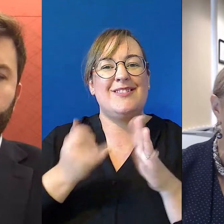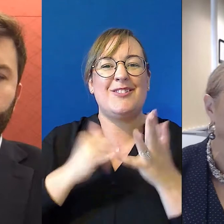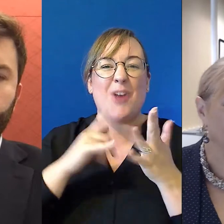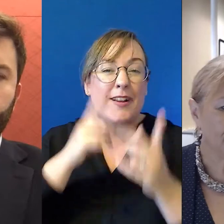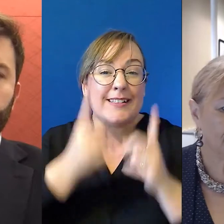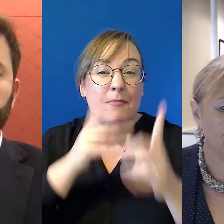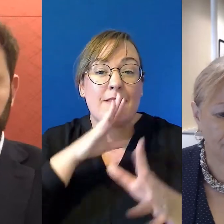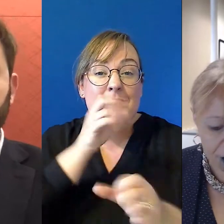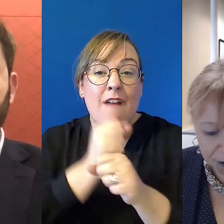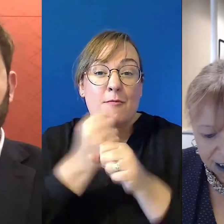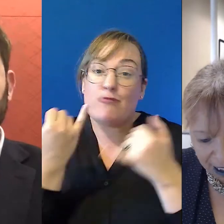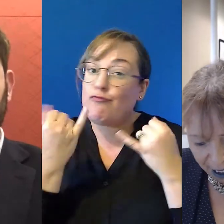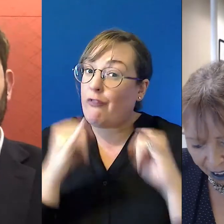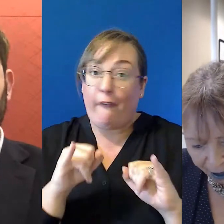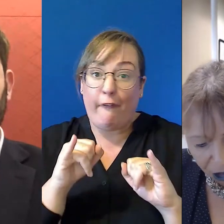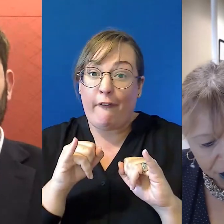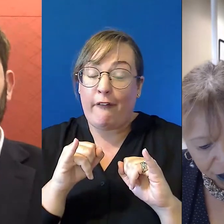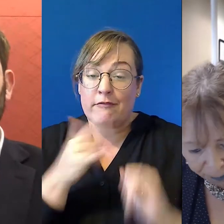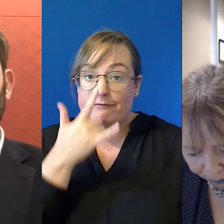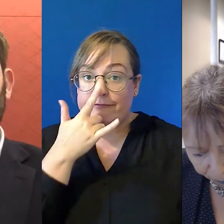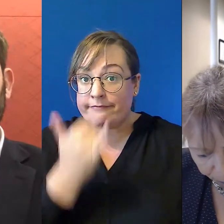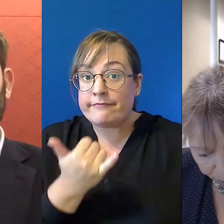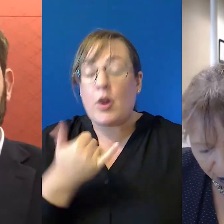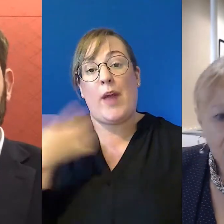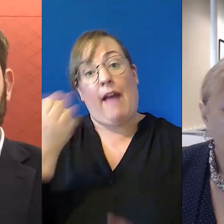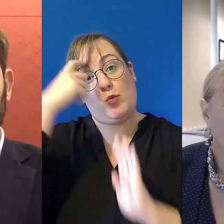it wrong and we have to acknowledge it.